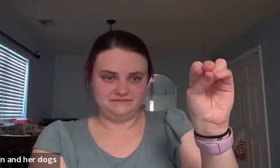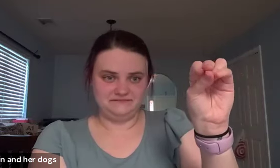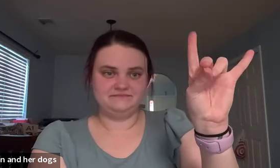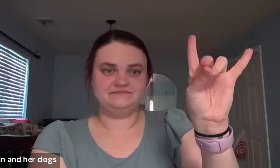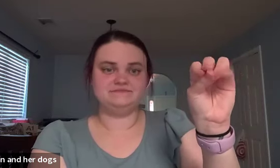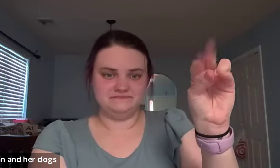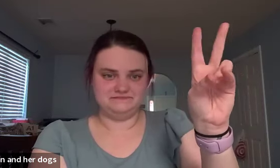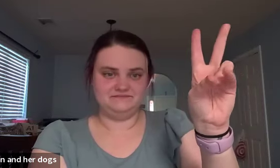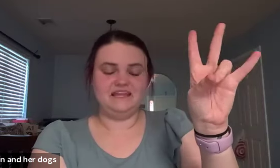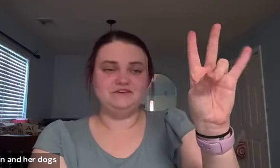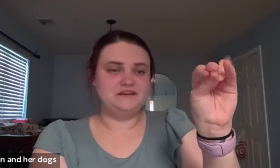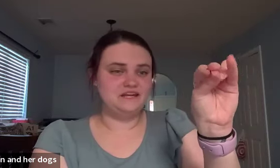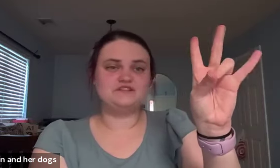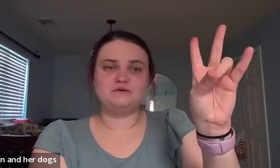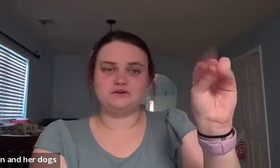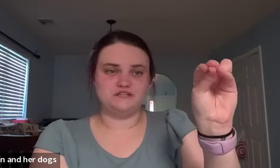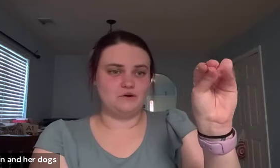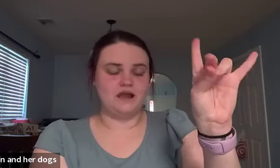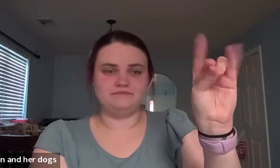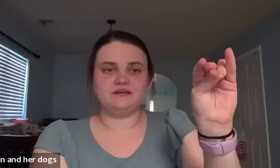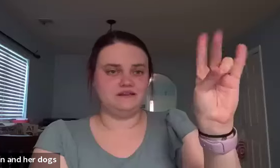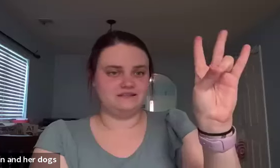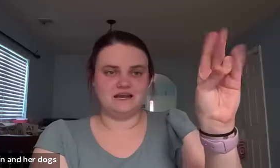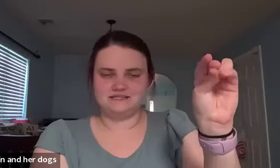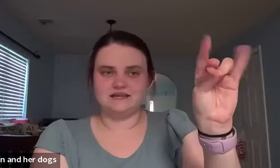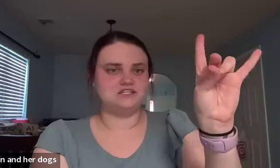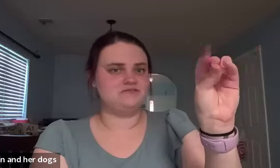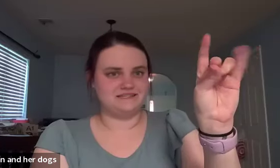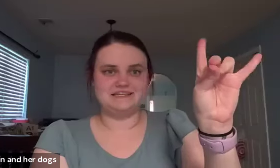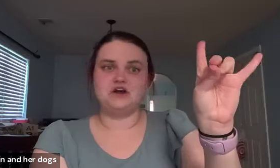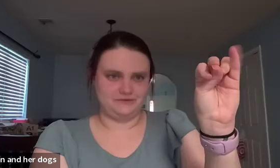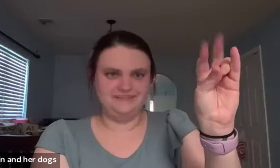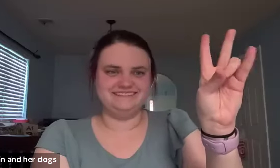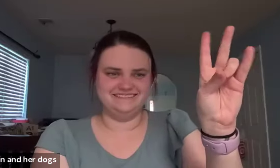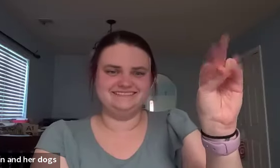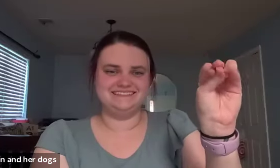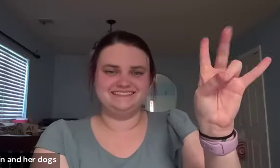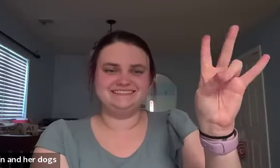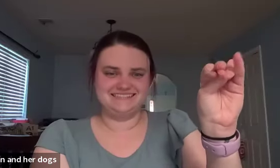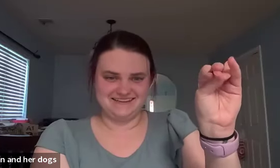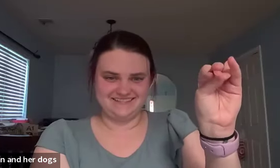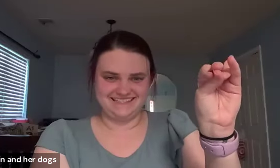70. If you need to go slower, go slower. I'm like I said, I sign just as fast as I talk.